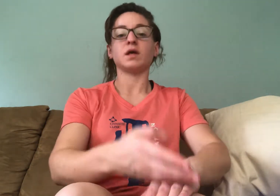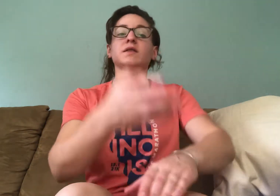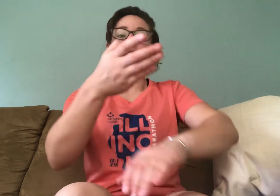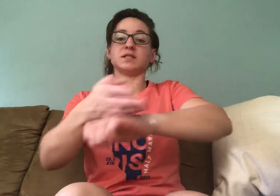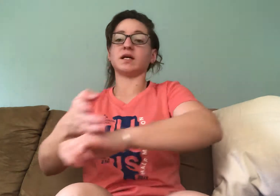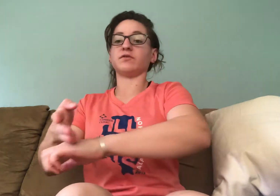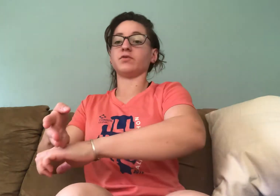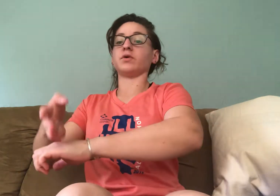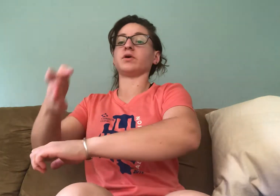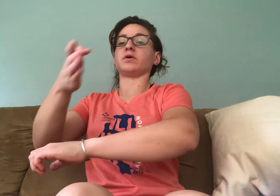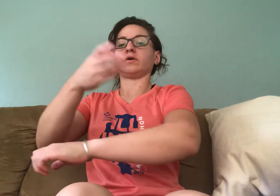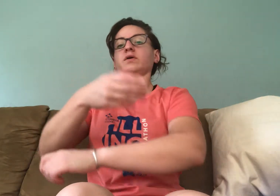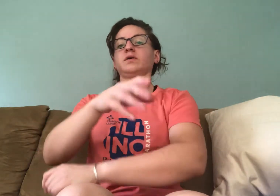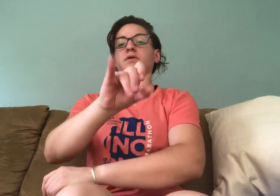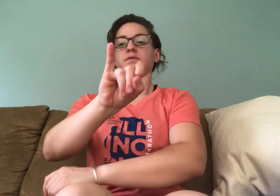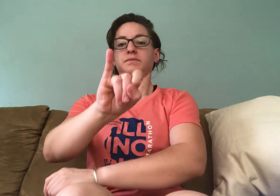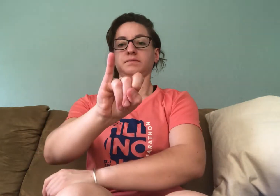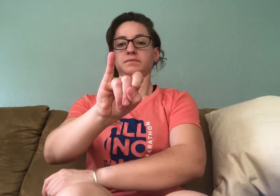There's a sign for